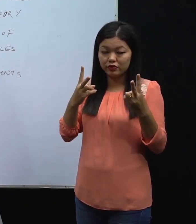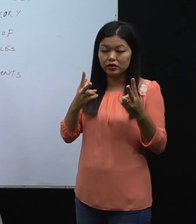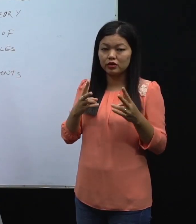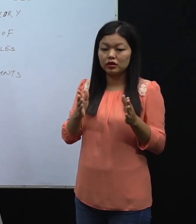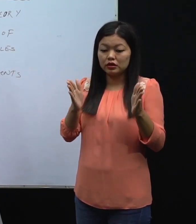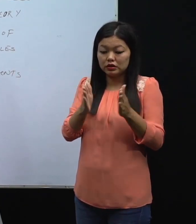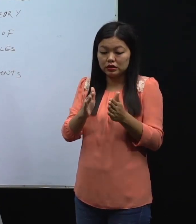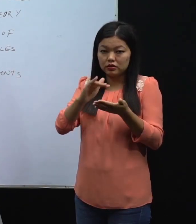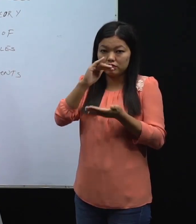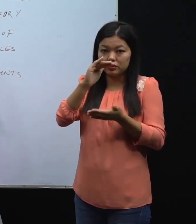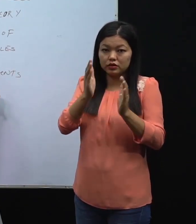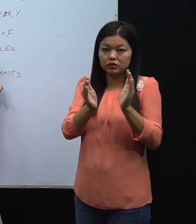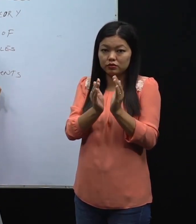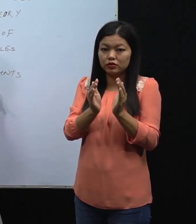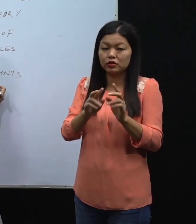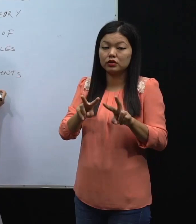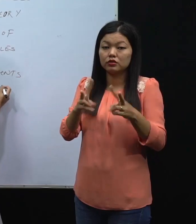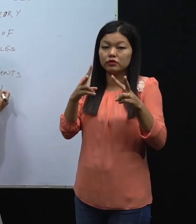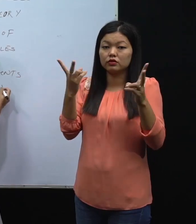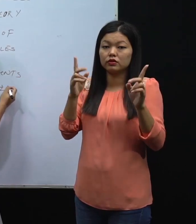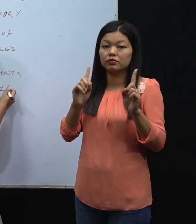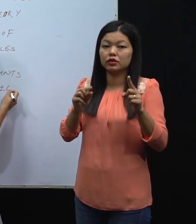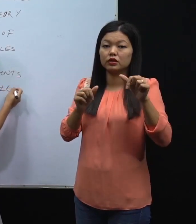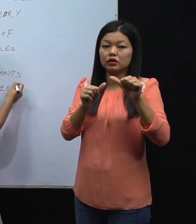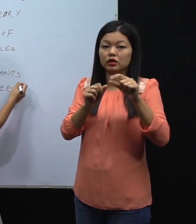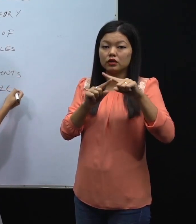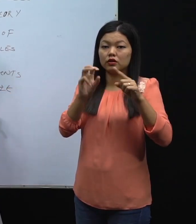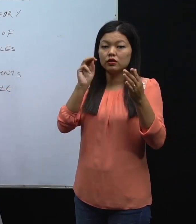size, okay, size,